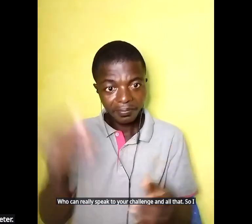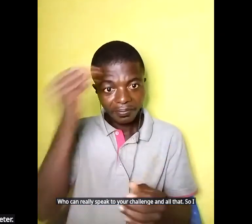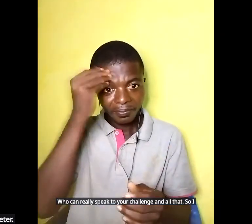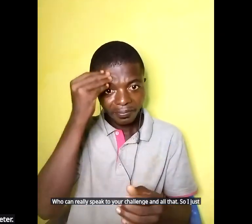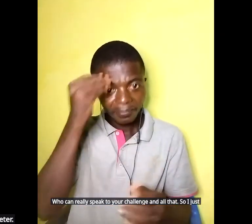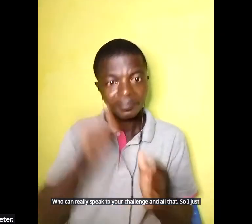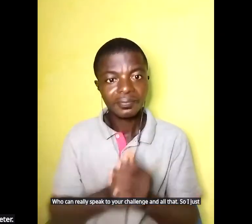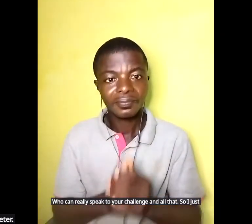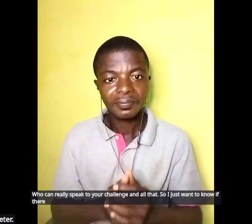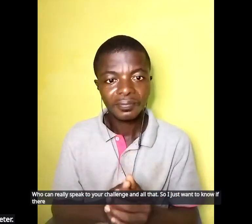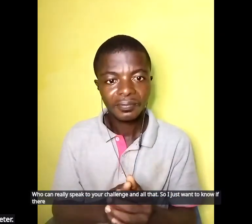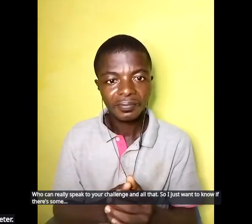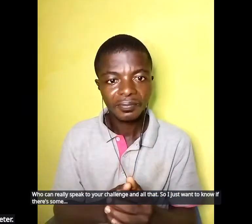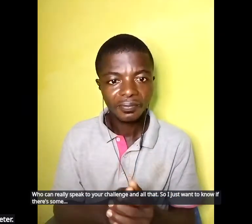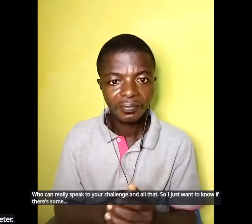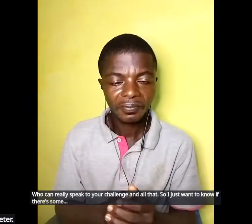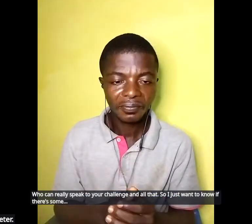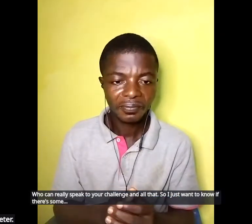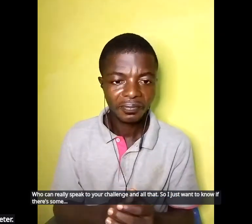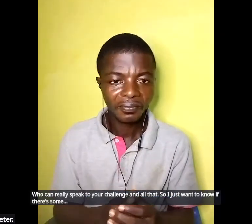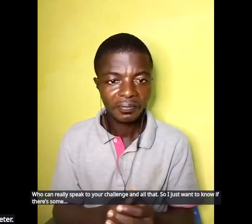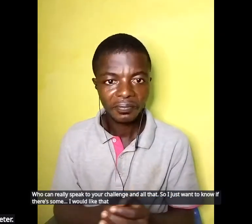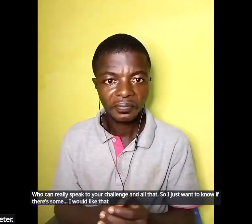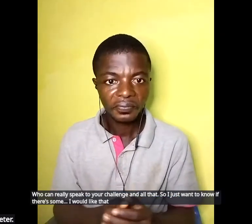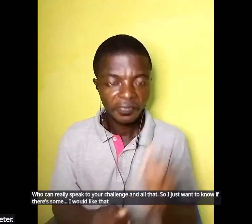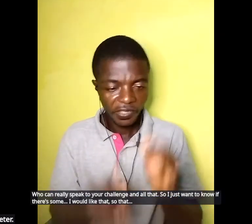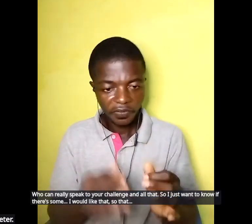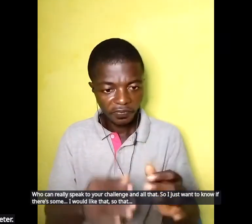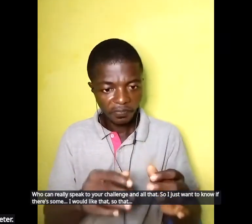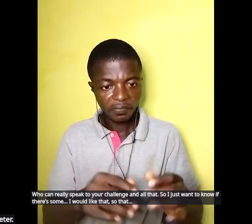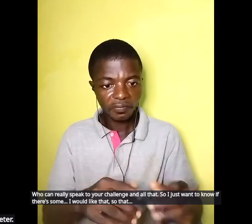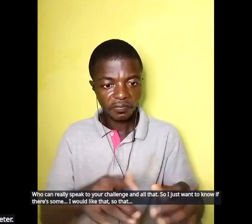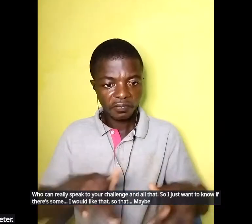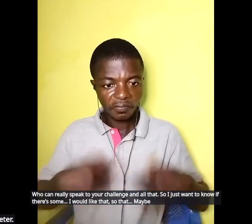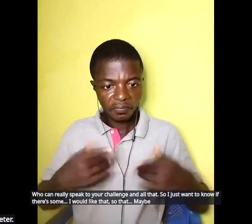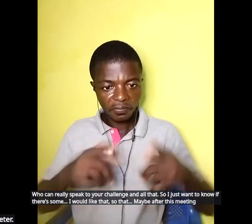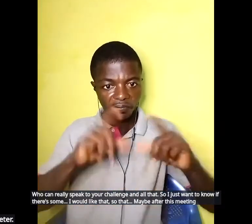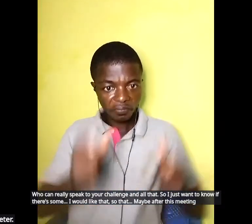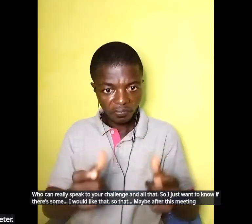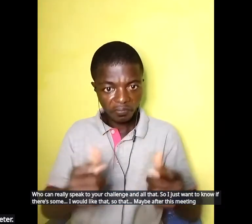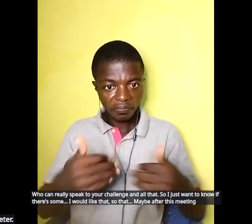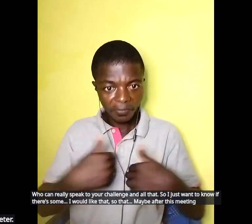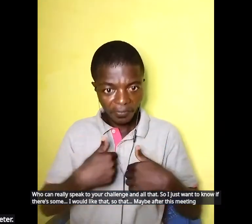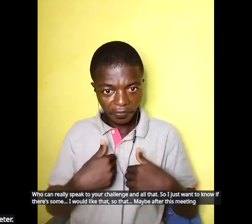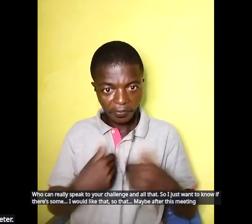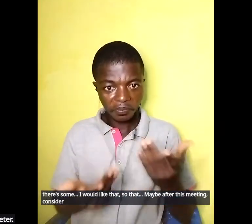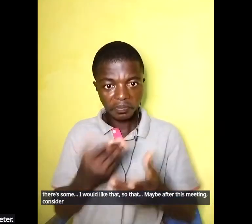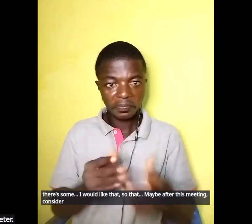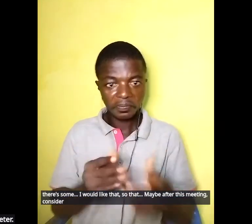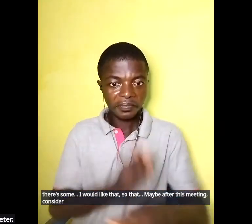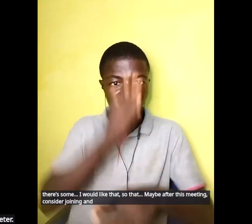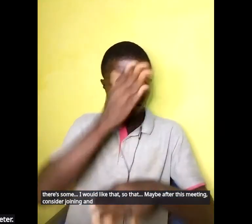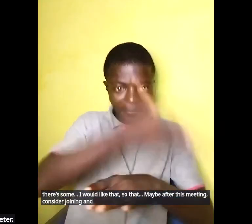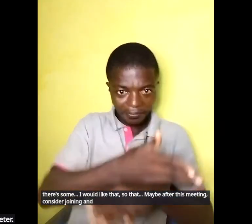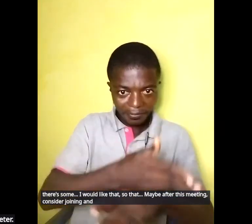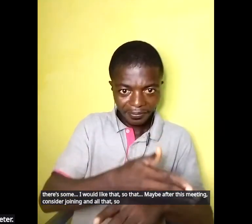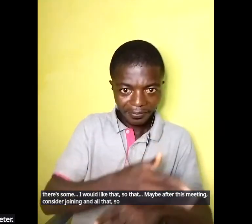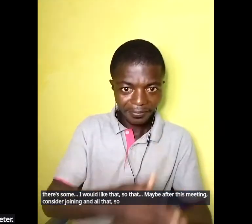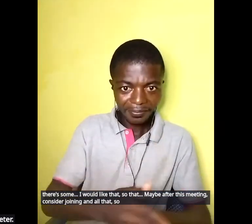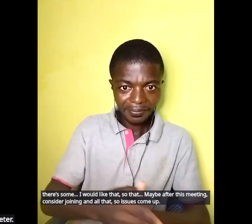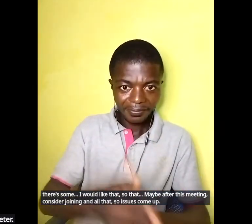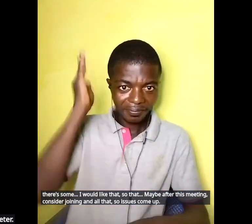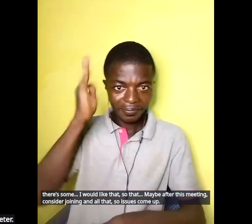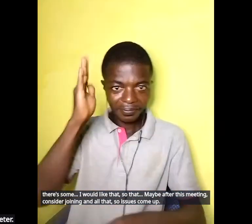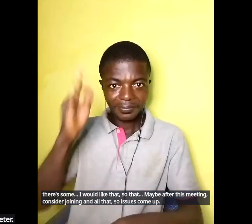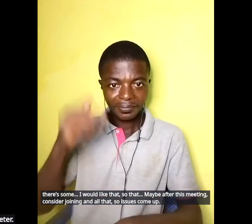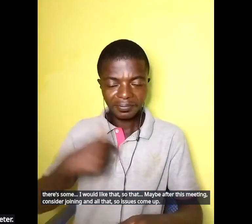if there's sort of a group like that so that maybe after this meeting, you can consider joining and all that. So if issues come up,